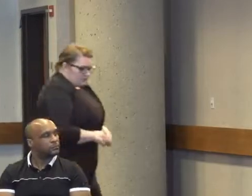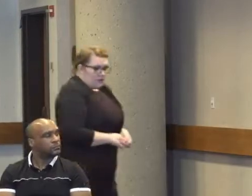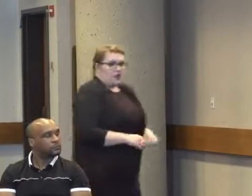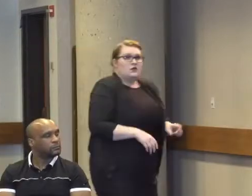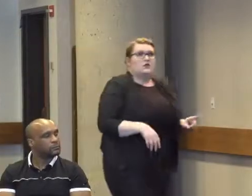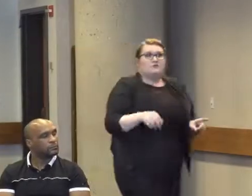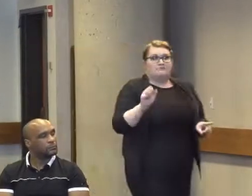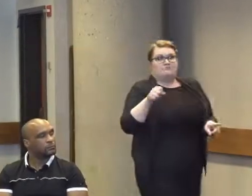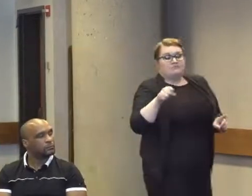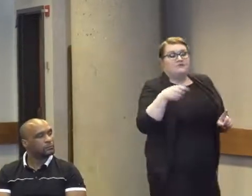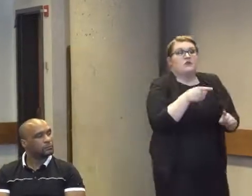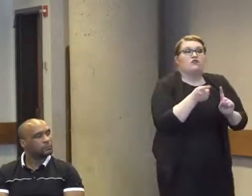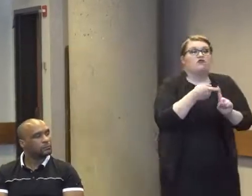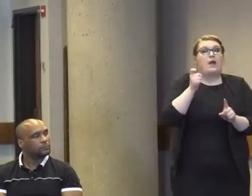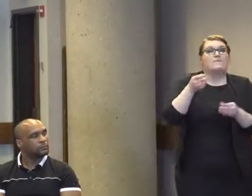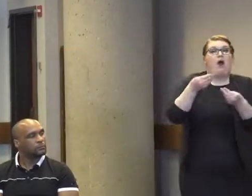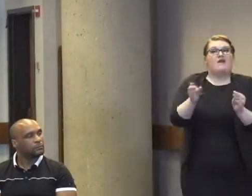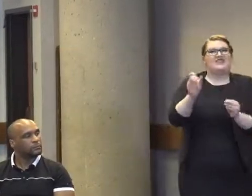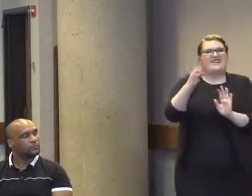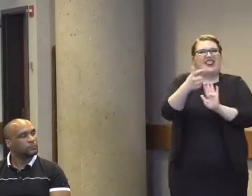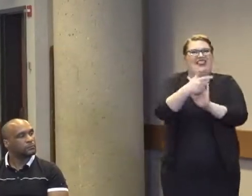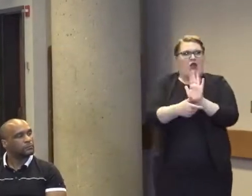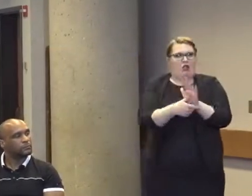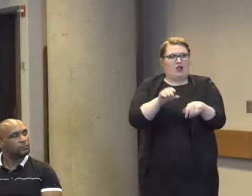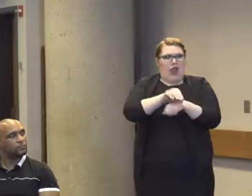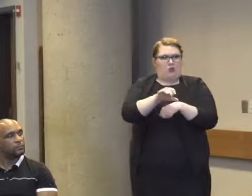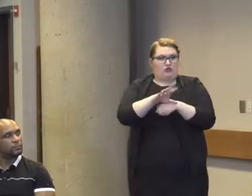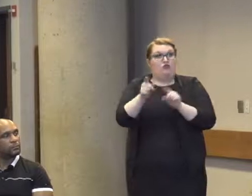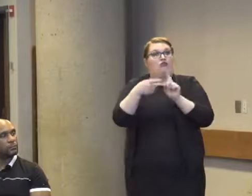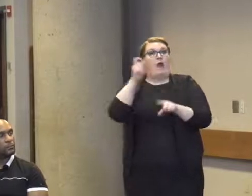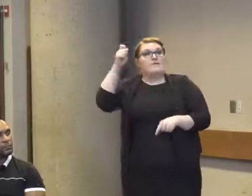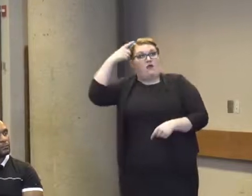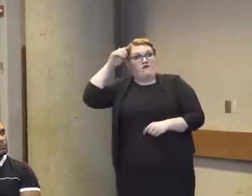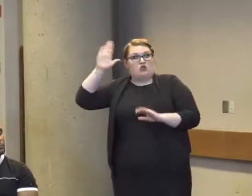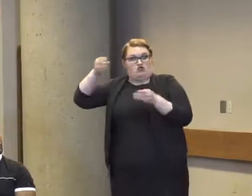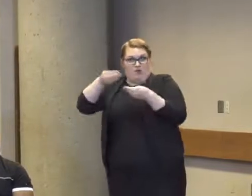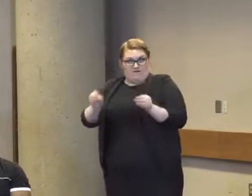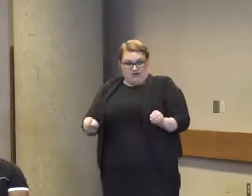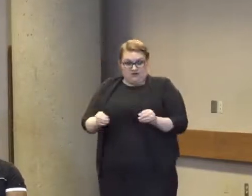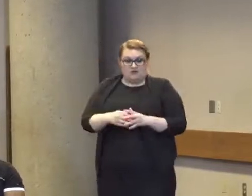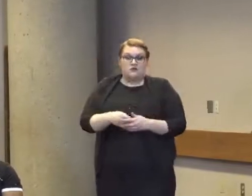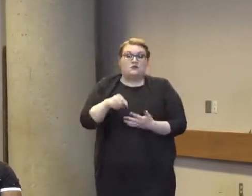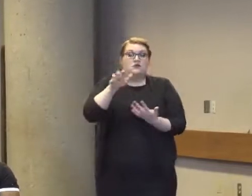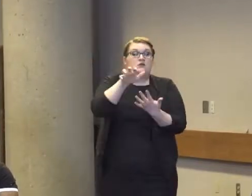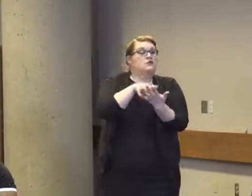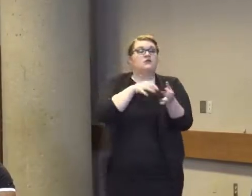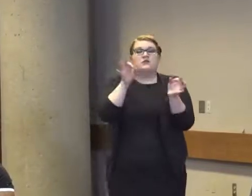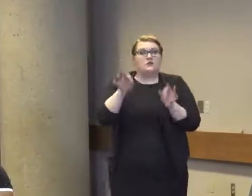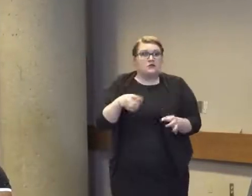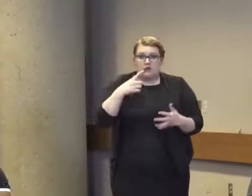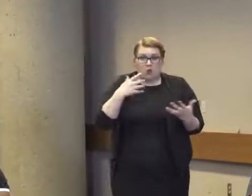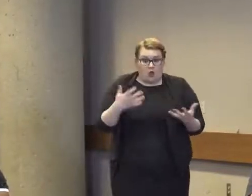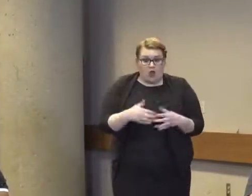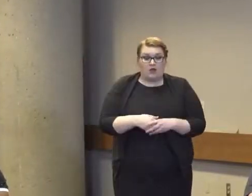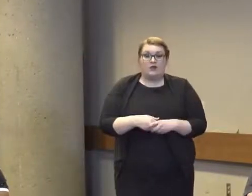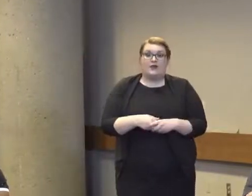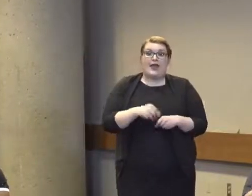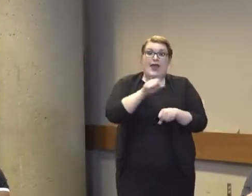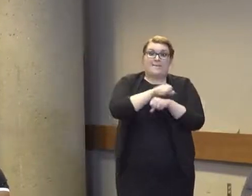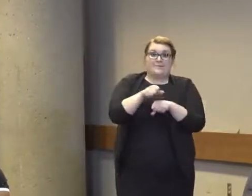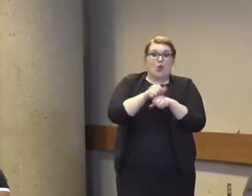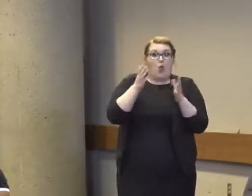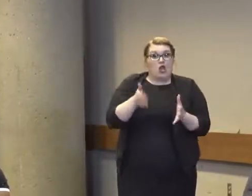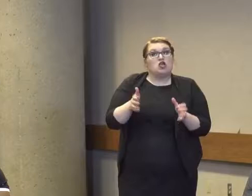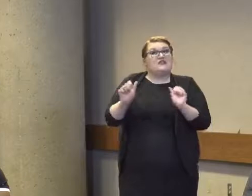comes from the Office of Legal Counsel from the Governor's Office. And what it essentially says is employers may wish